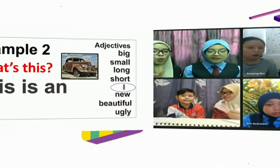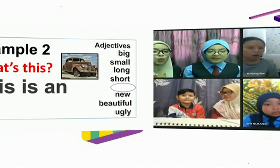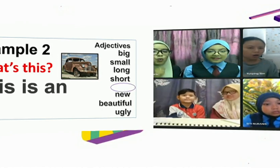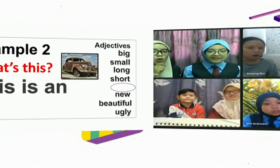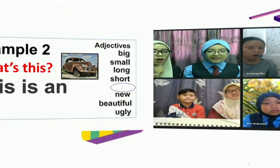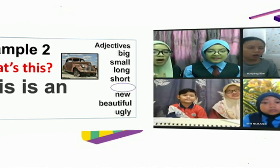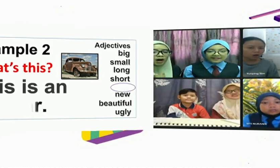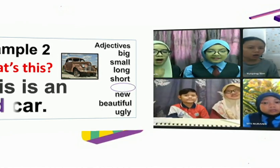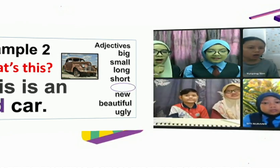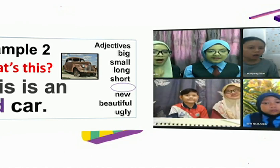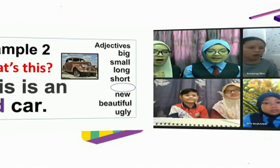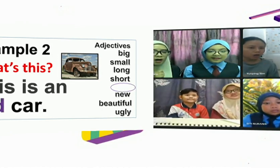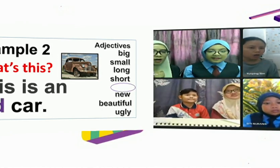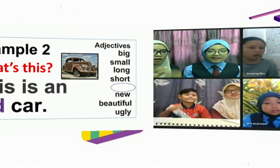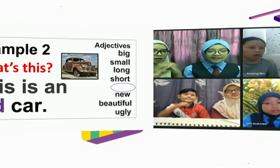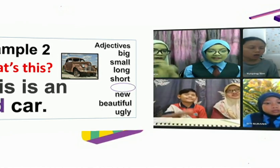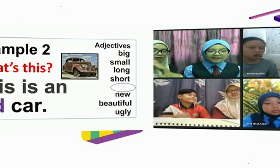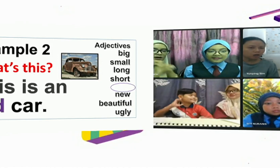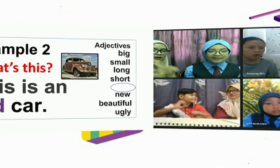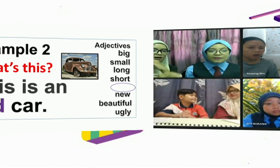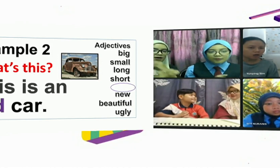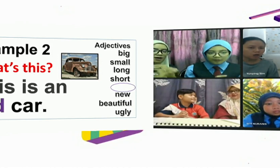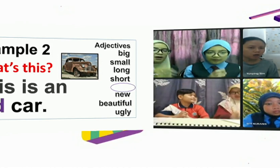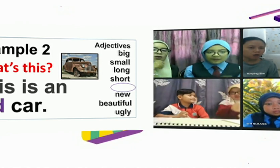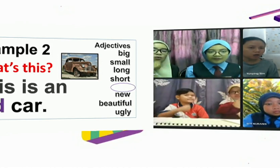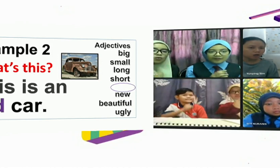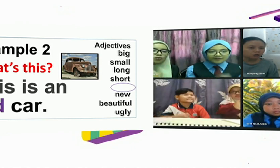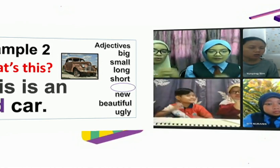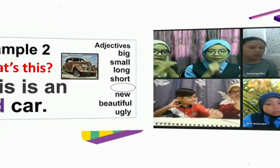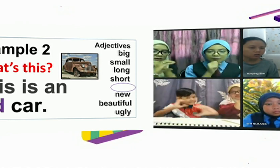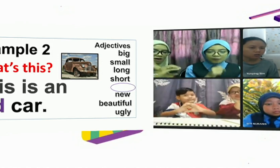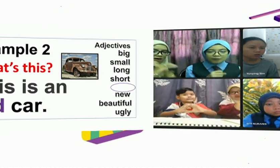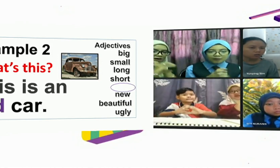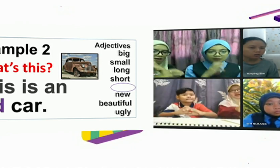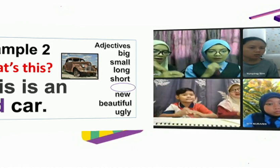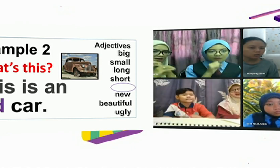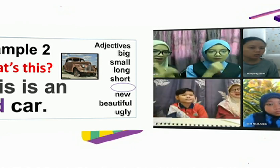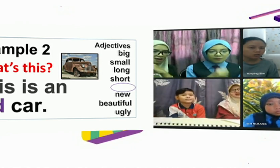Oh. Okay. Old car.